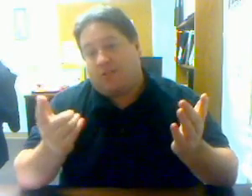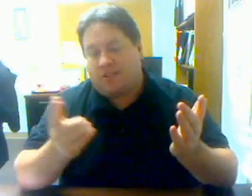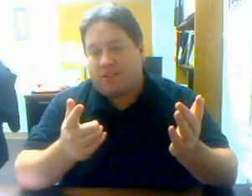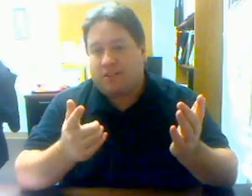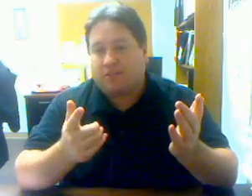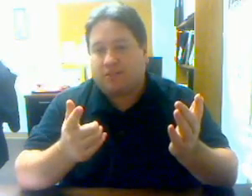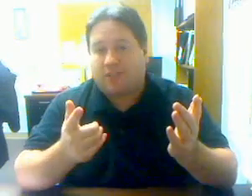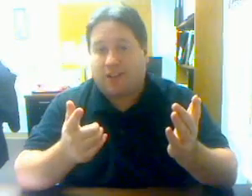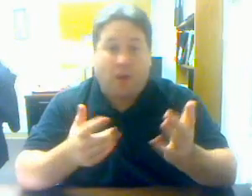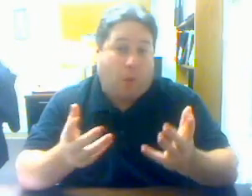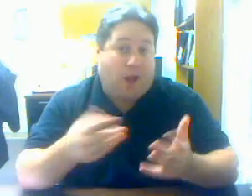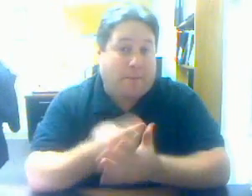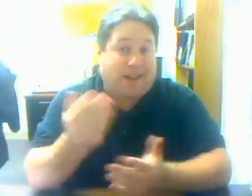Friday back you can go out and get attention.